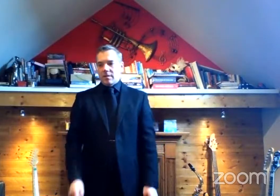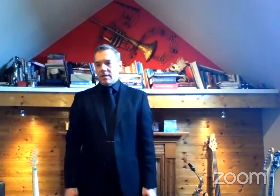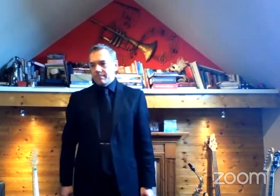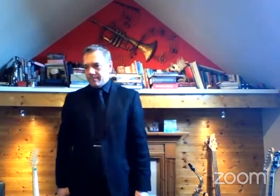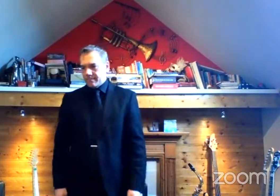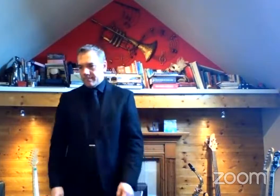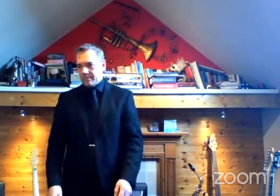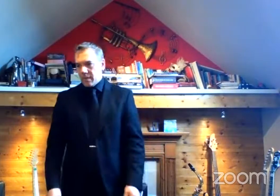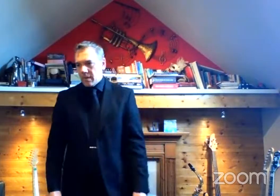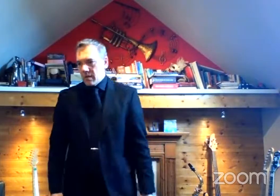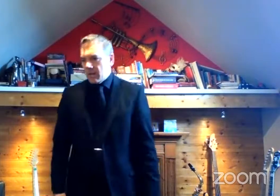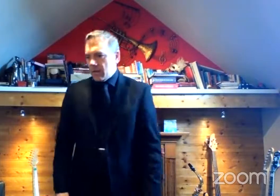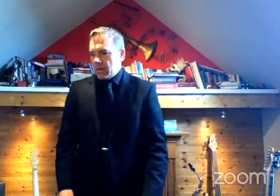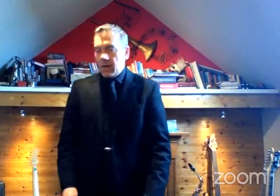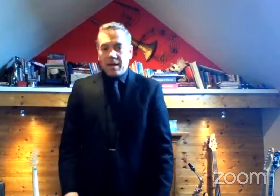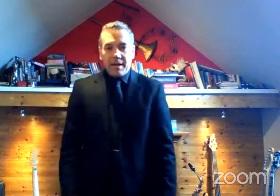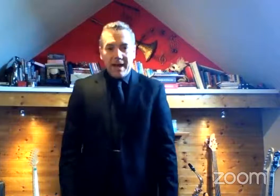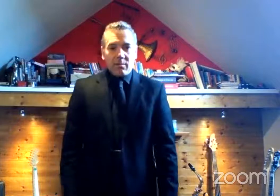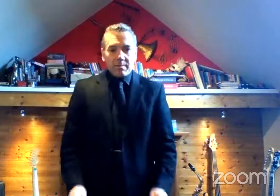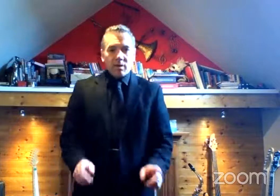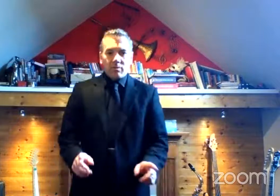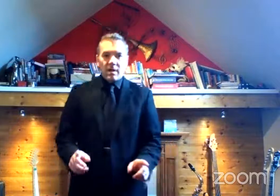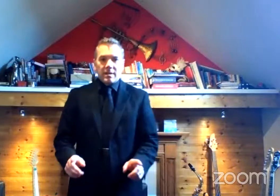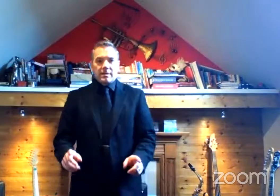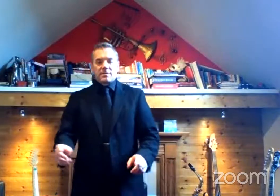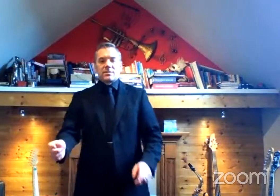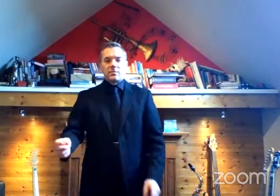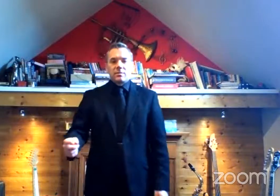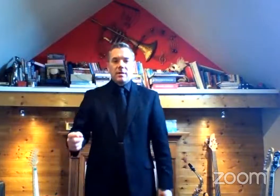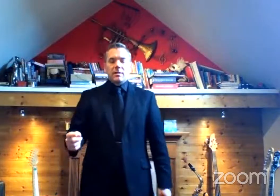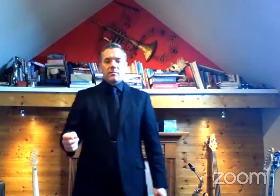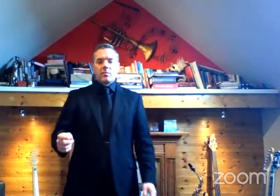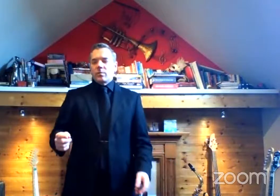Okay? And now I'm crying. So